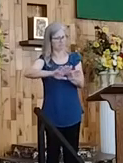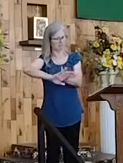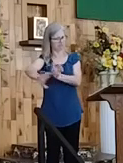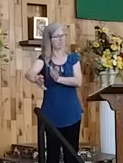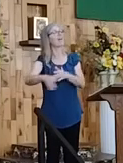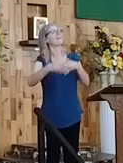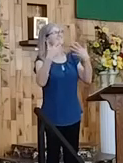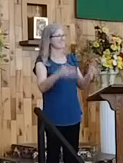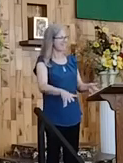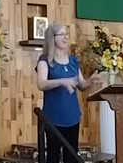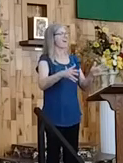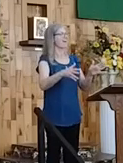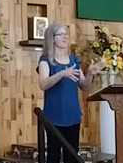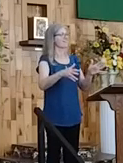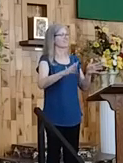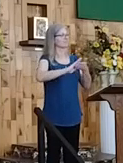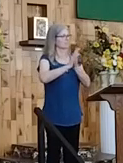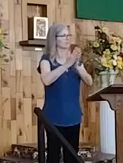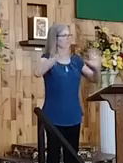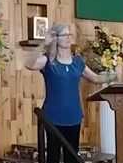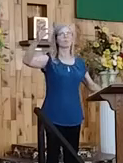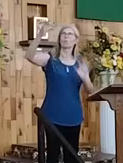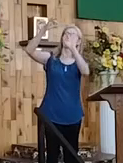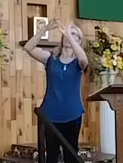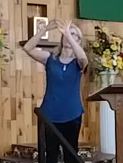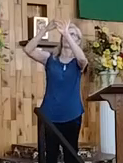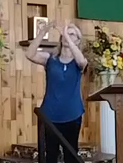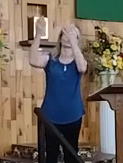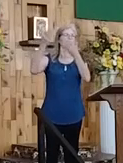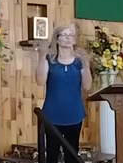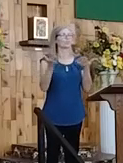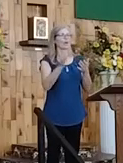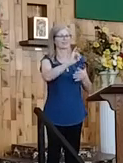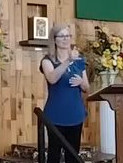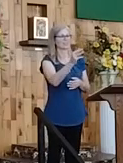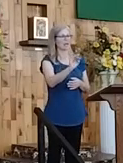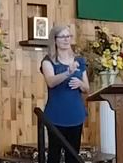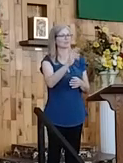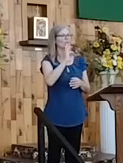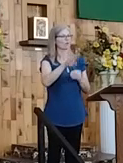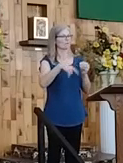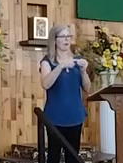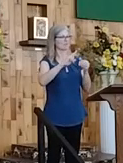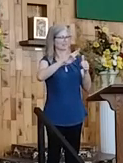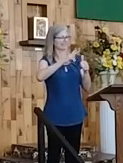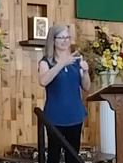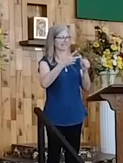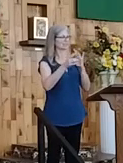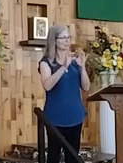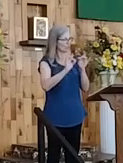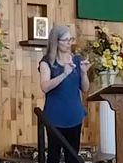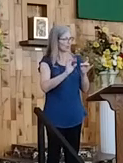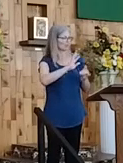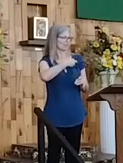And then you will be closer to what James is talking about in the second reading,